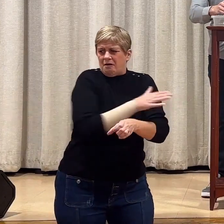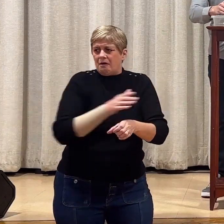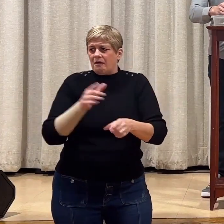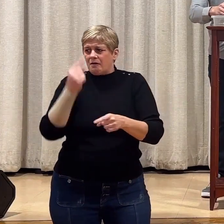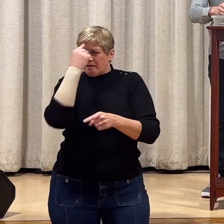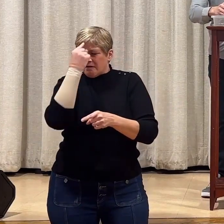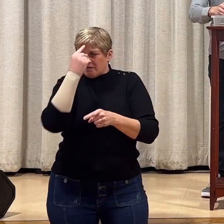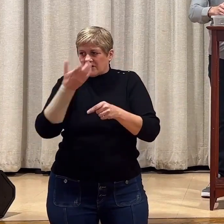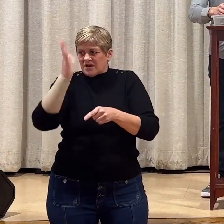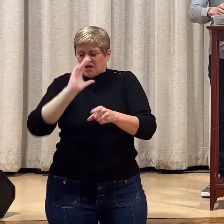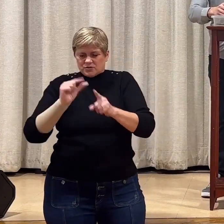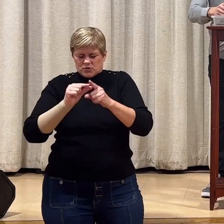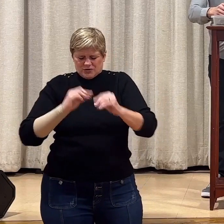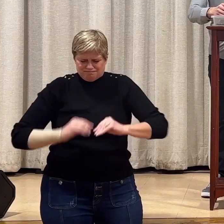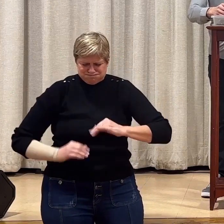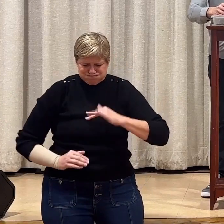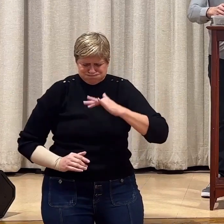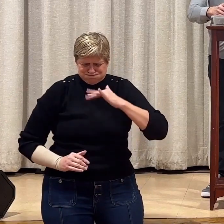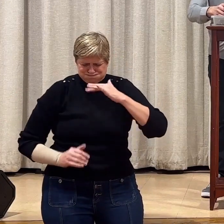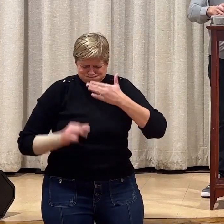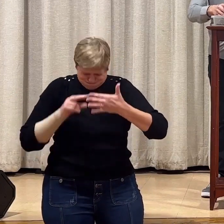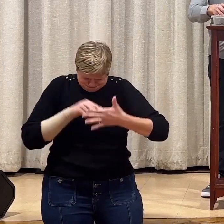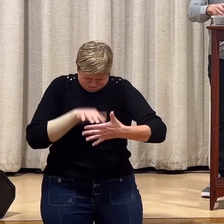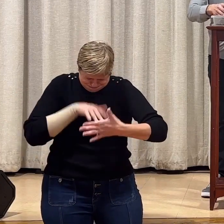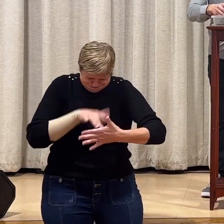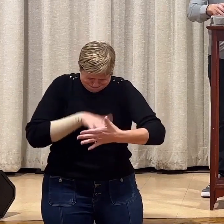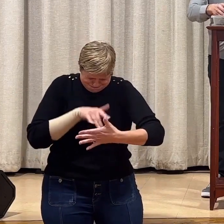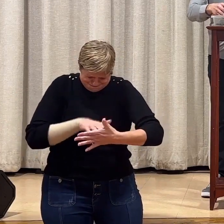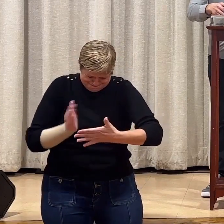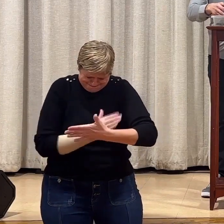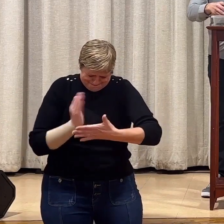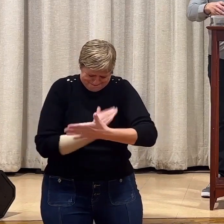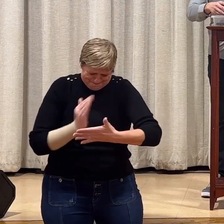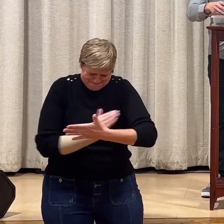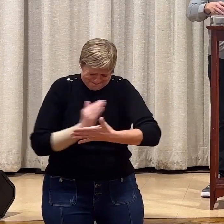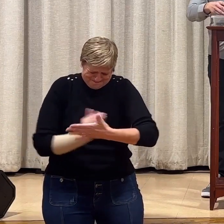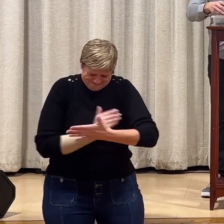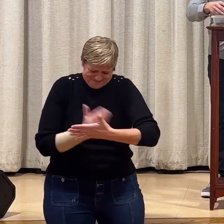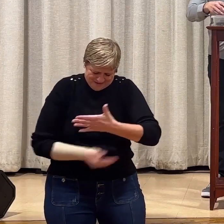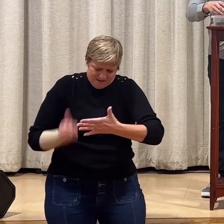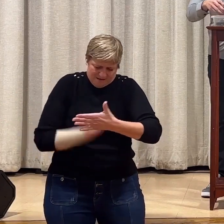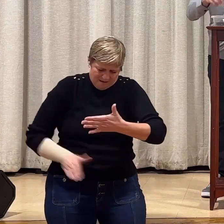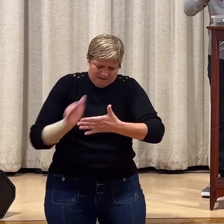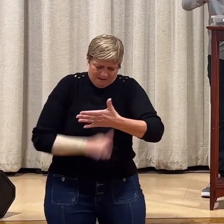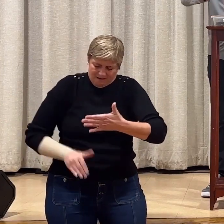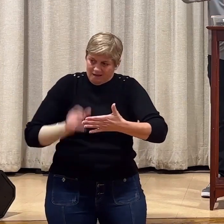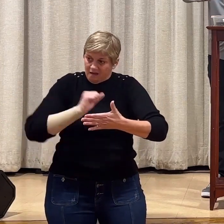Word of God, what's going to happen is all that junk